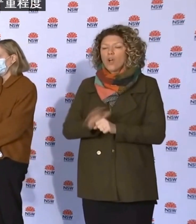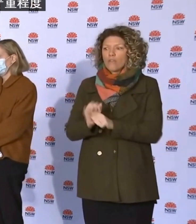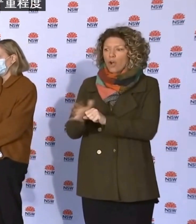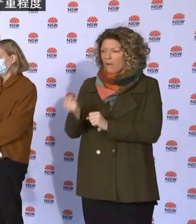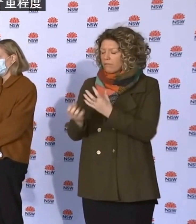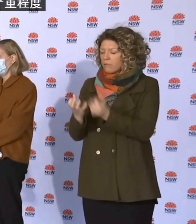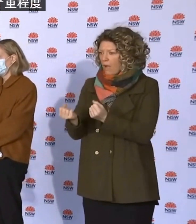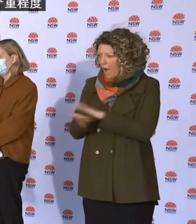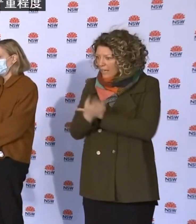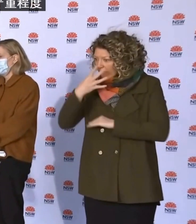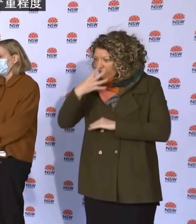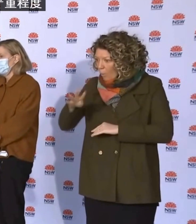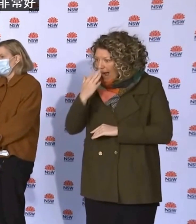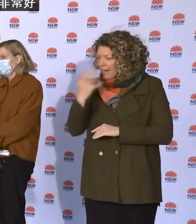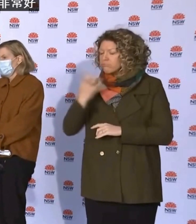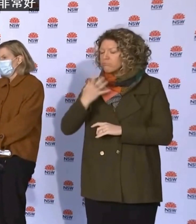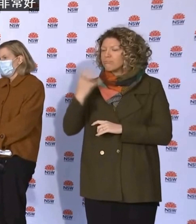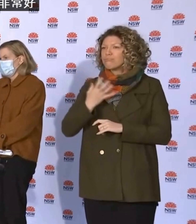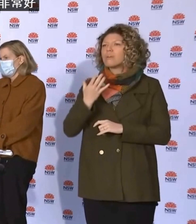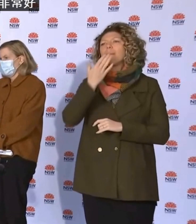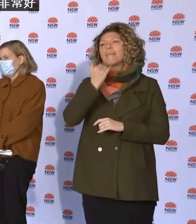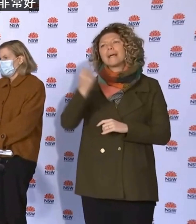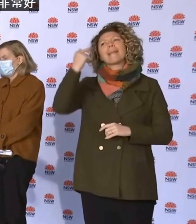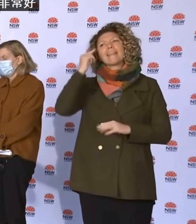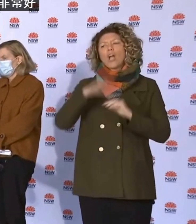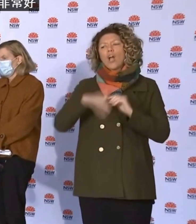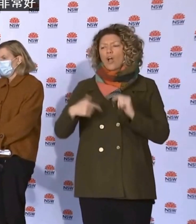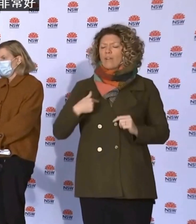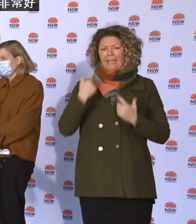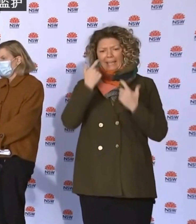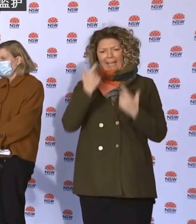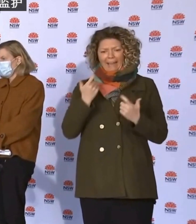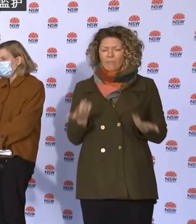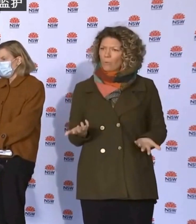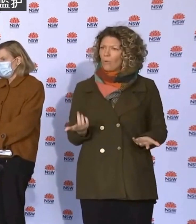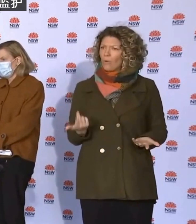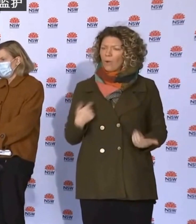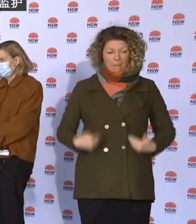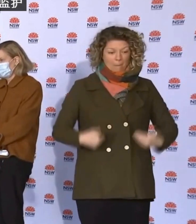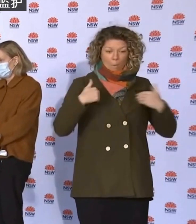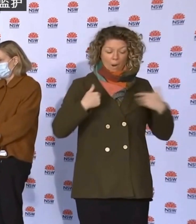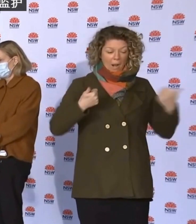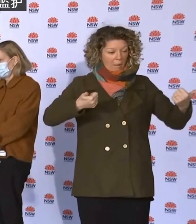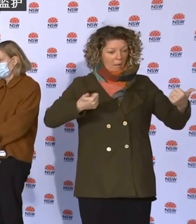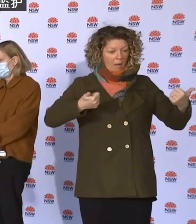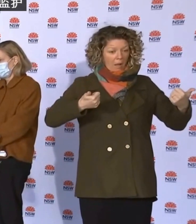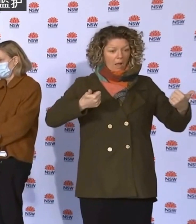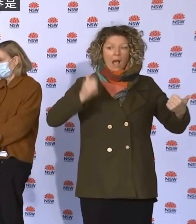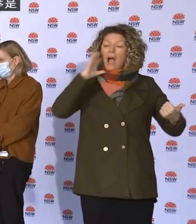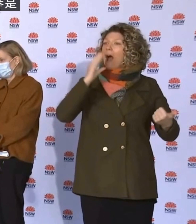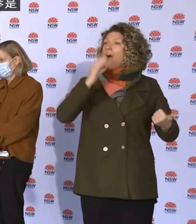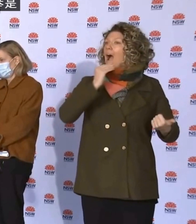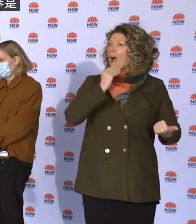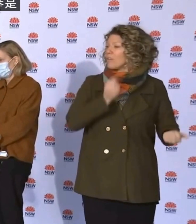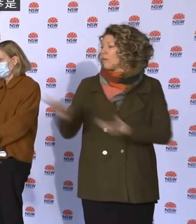So please don't underestimate the severity. Please don't underestimate that you could be perfectly well in the morning and then needing intensive care